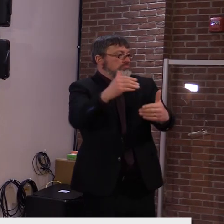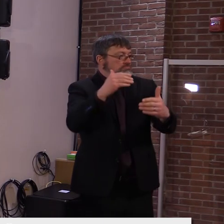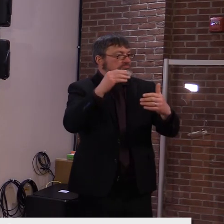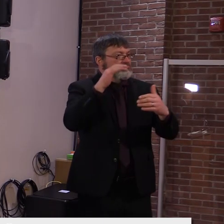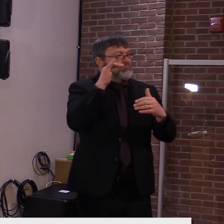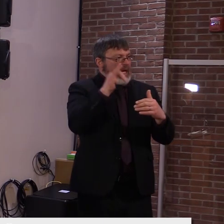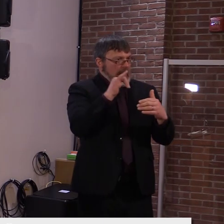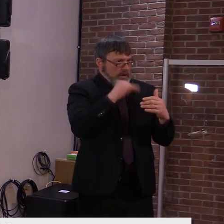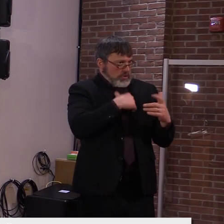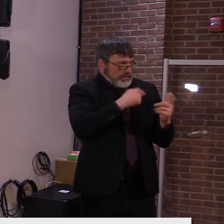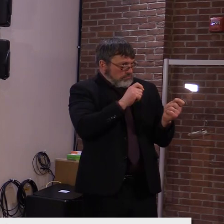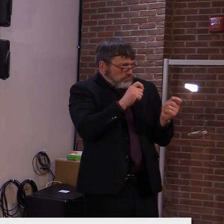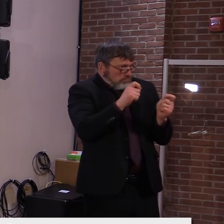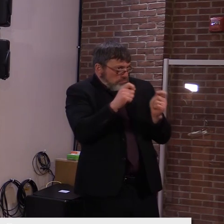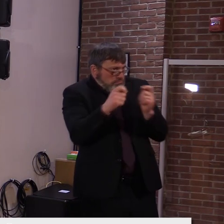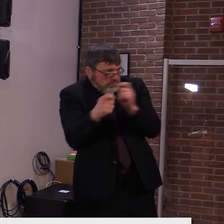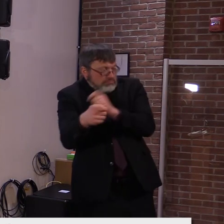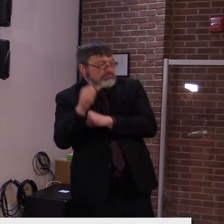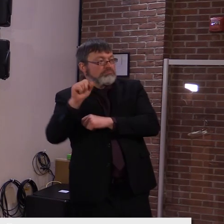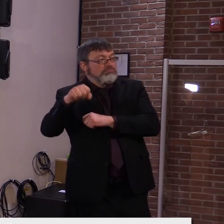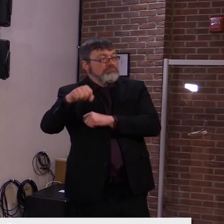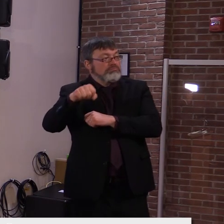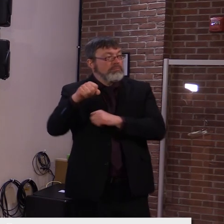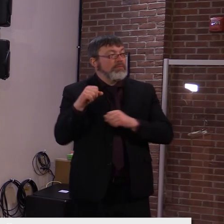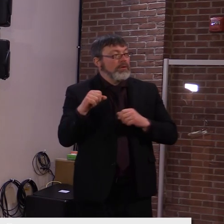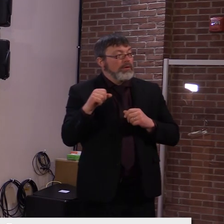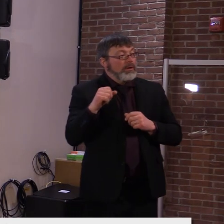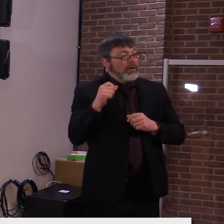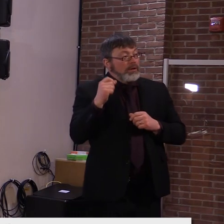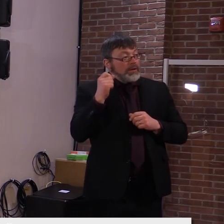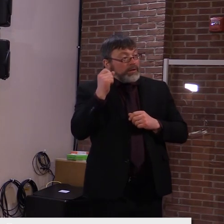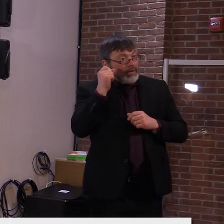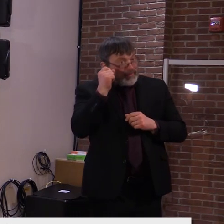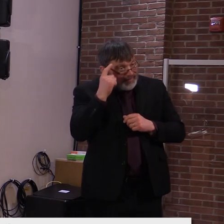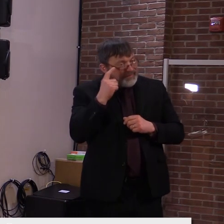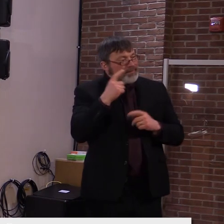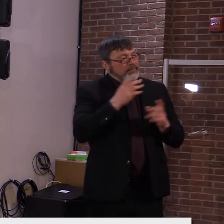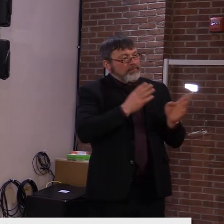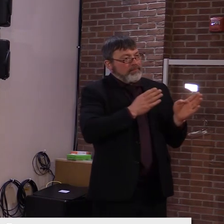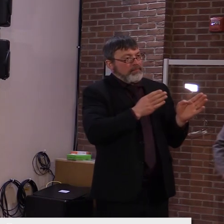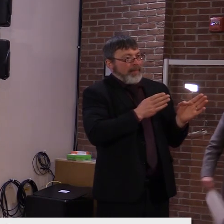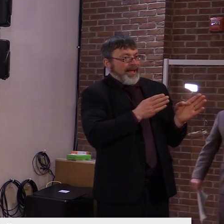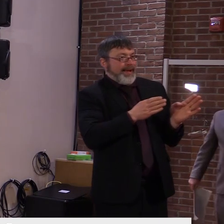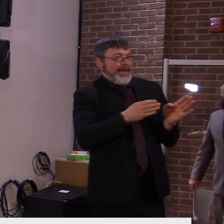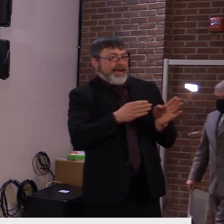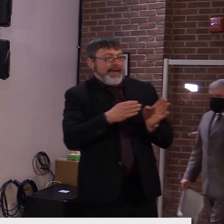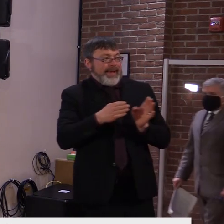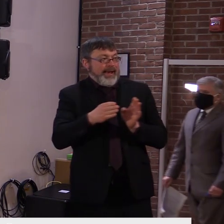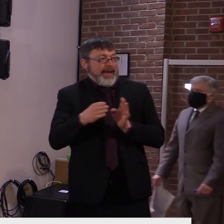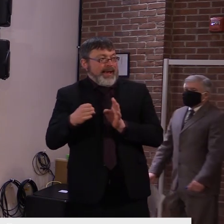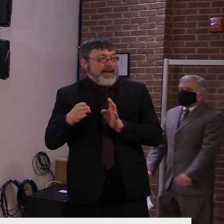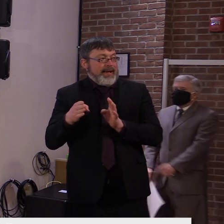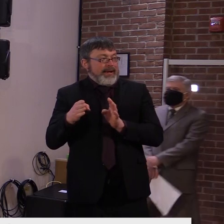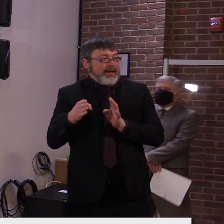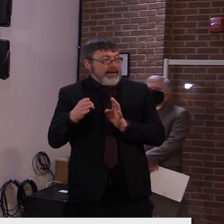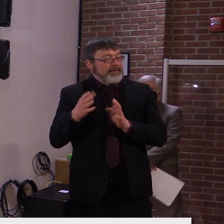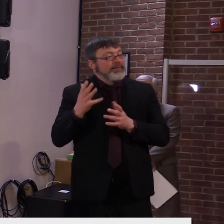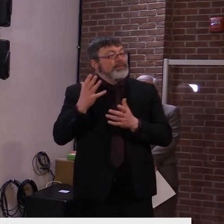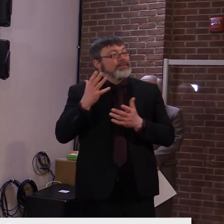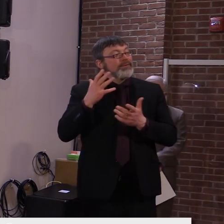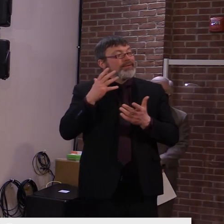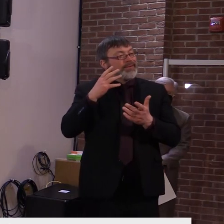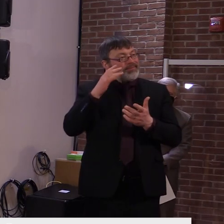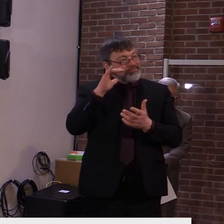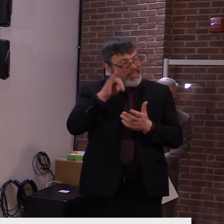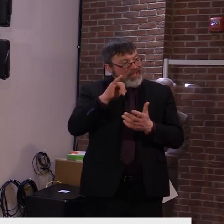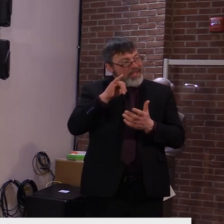it's important to plan for that now, and that requires, particularly in a local control system, that we build a